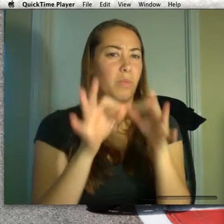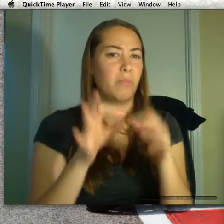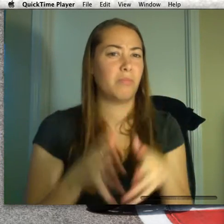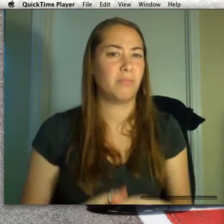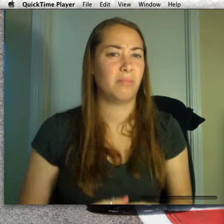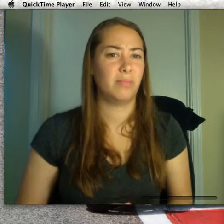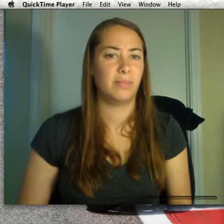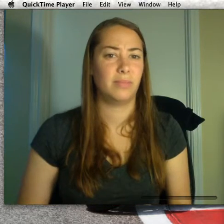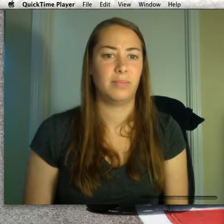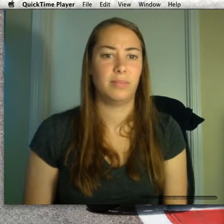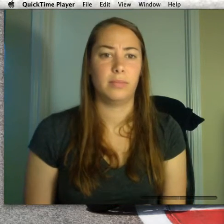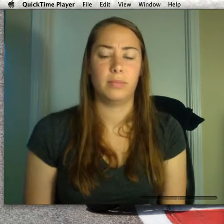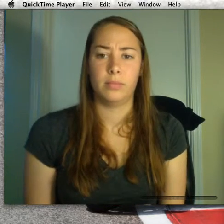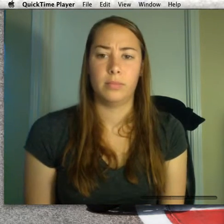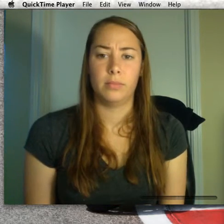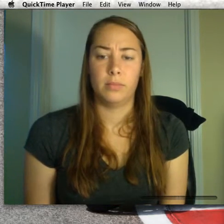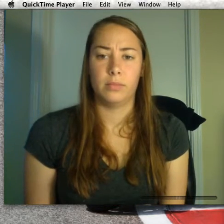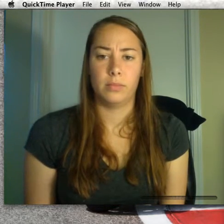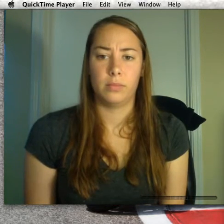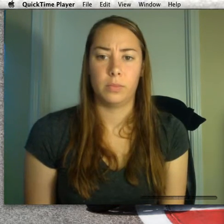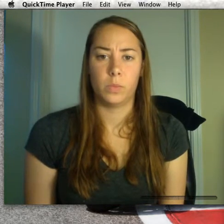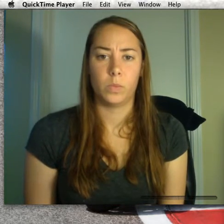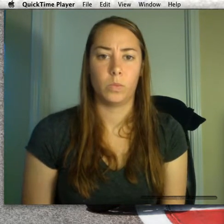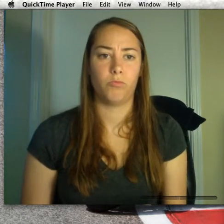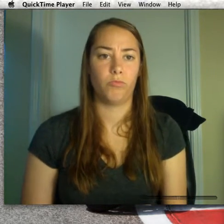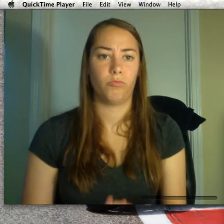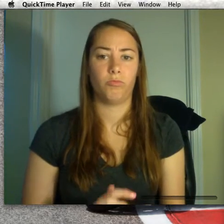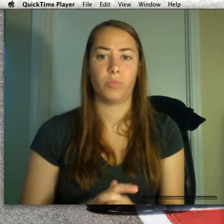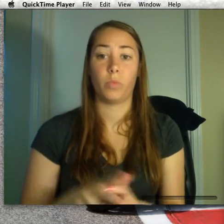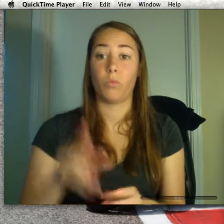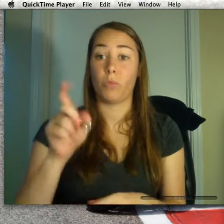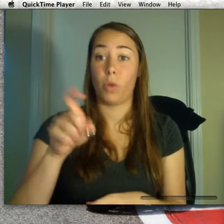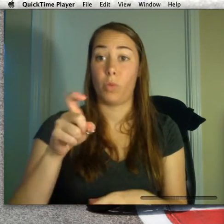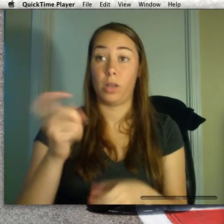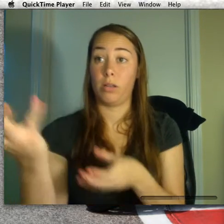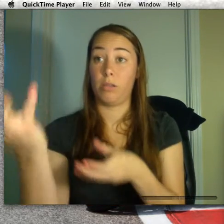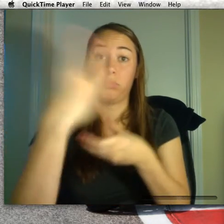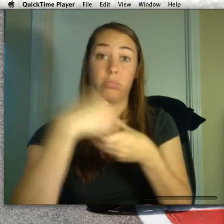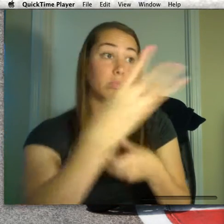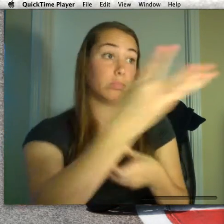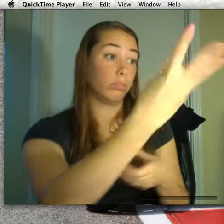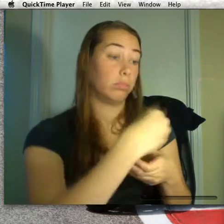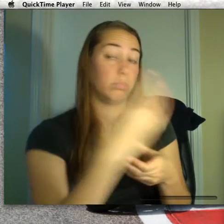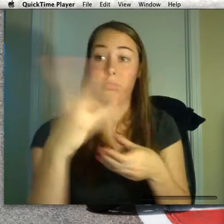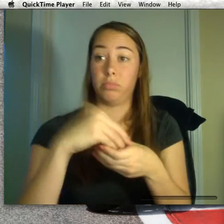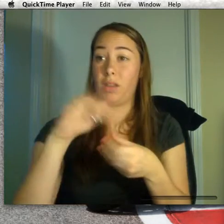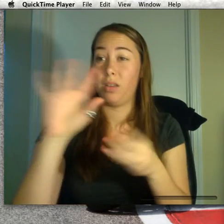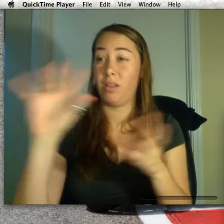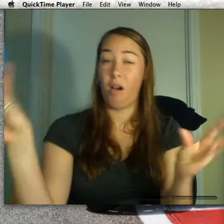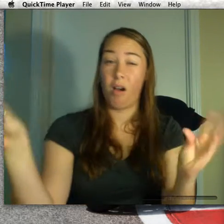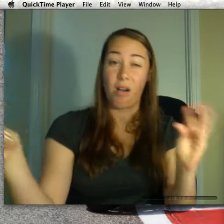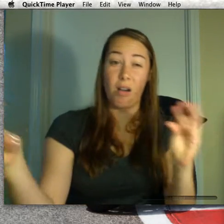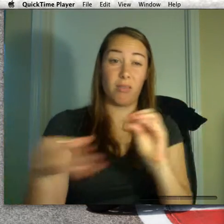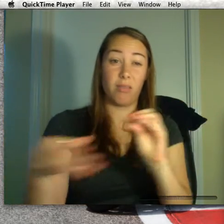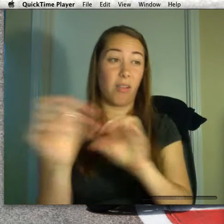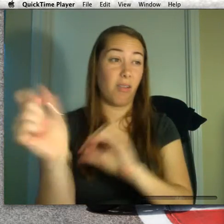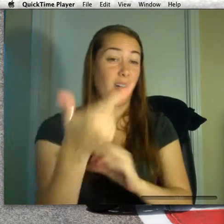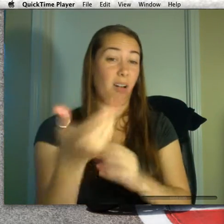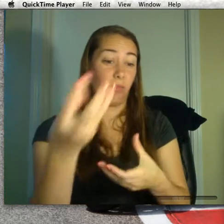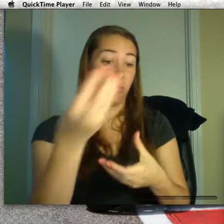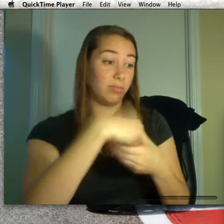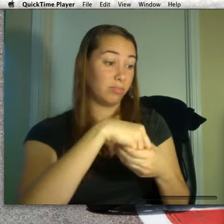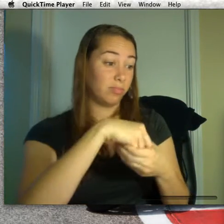today, is to include all and leave no one behind. Jesus asked the question. He said, my